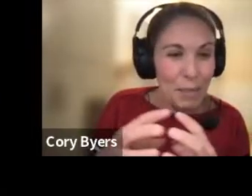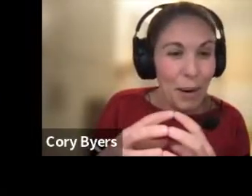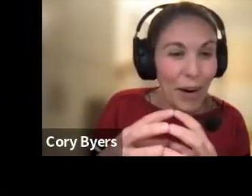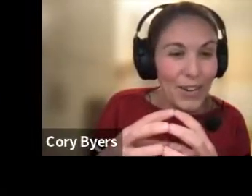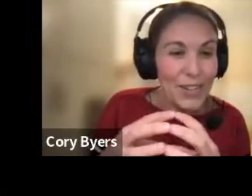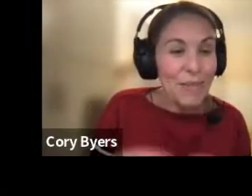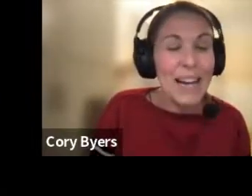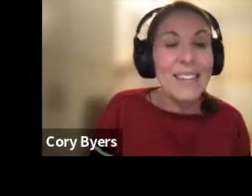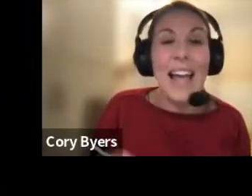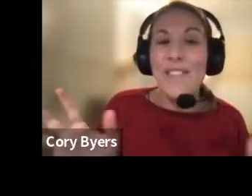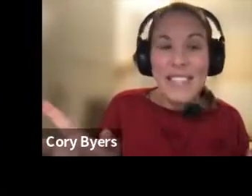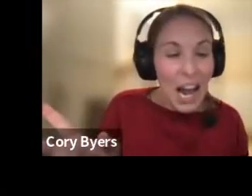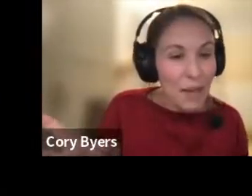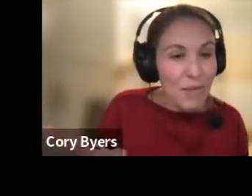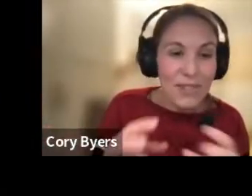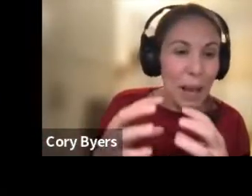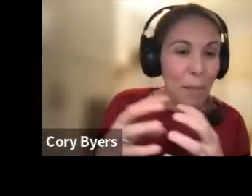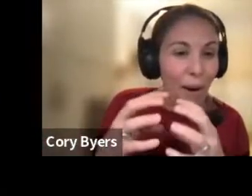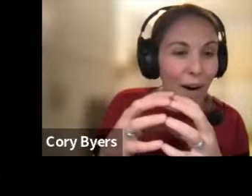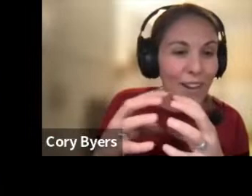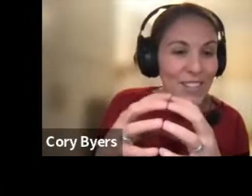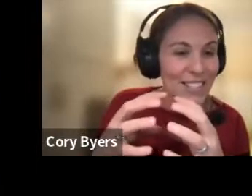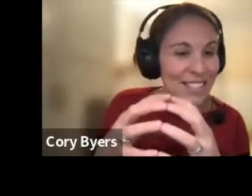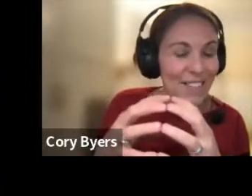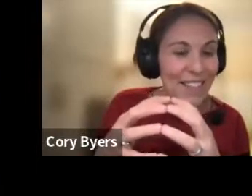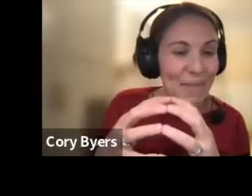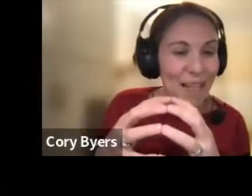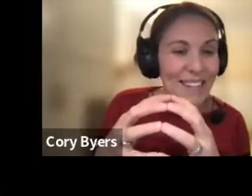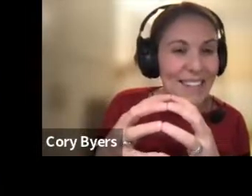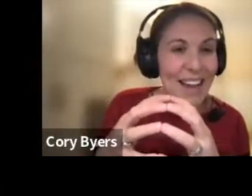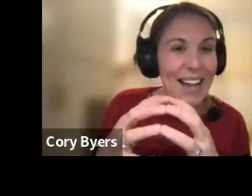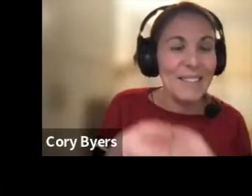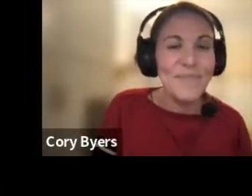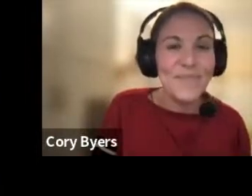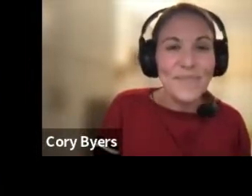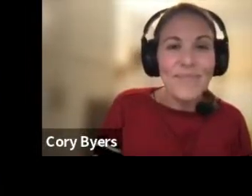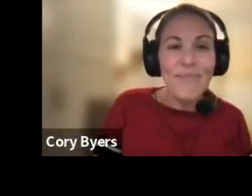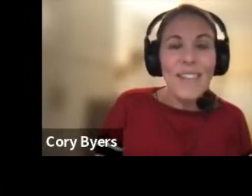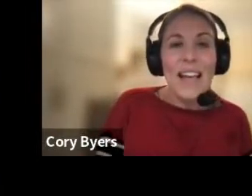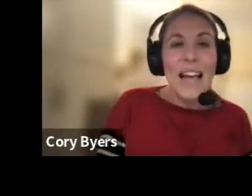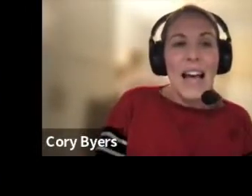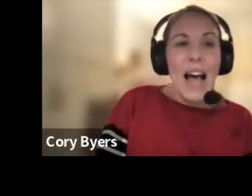sign ball. Do you mind every time you say ball, just giving them that sign?